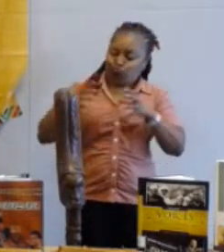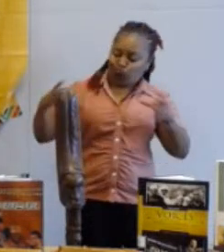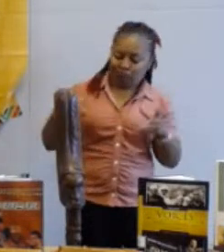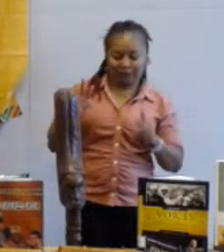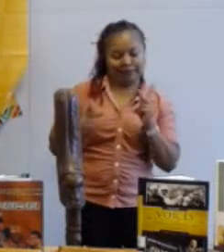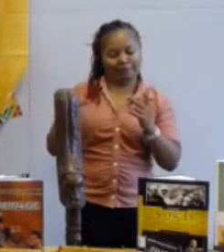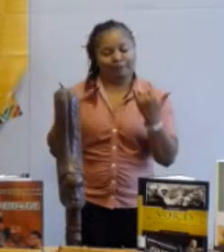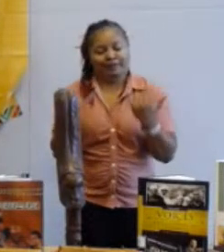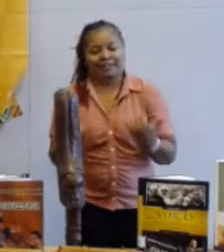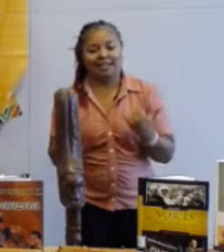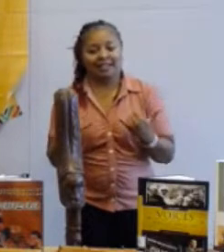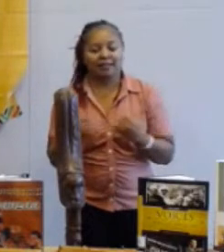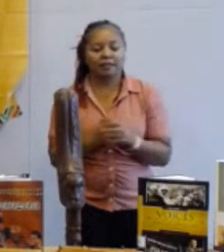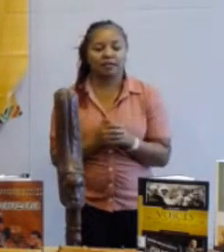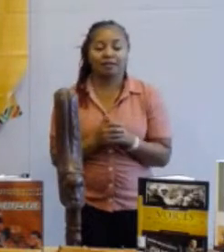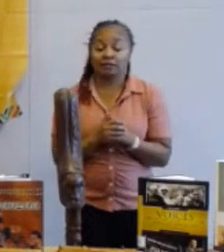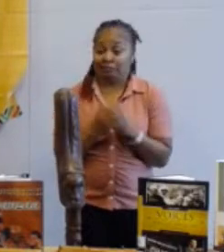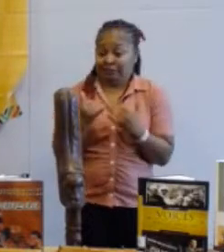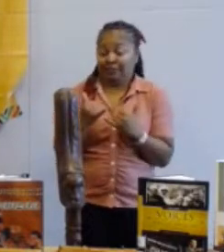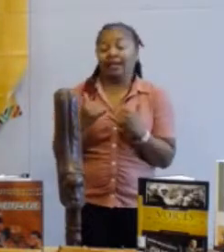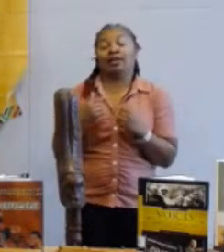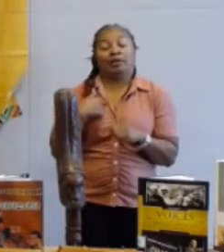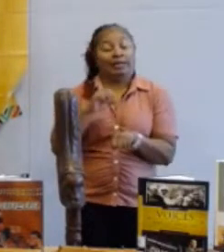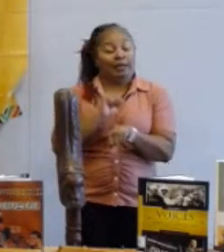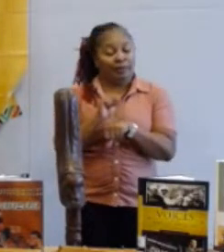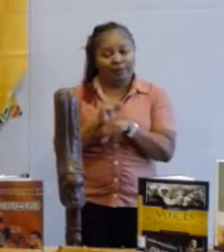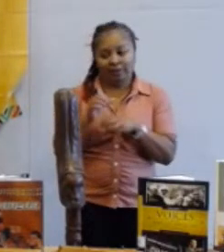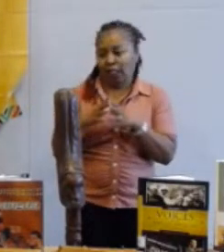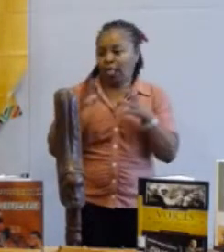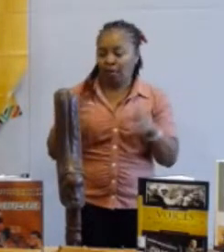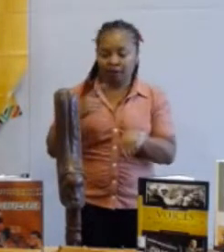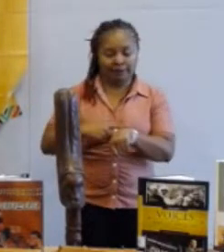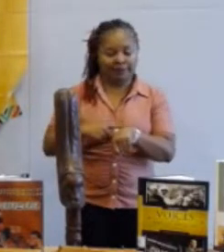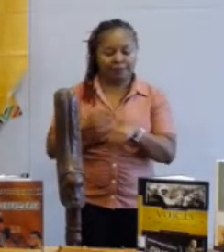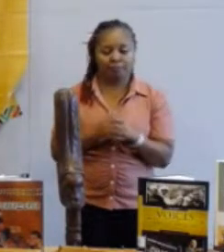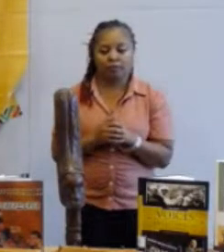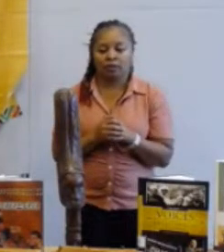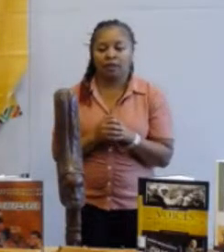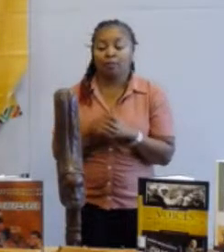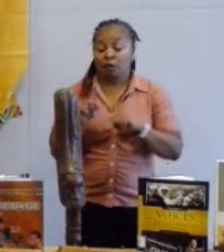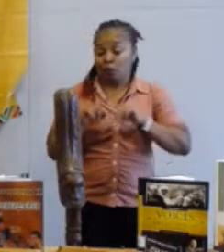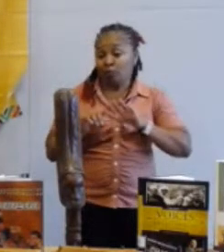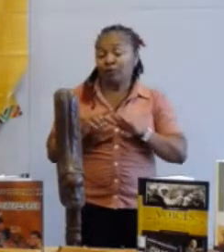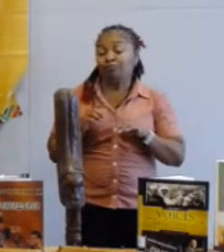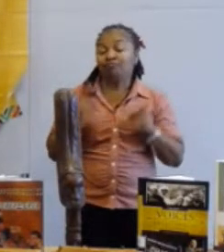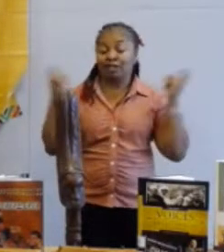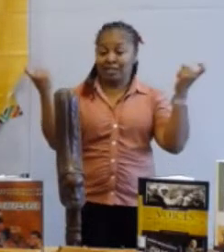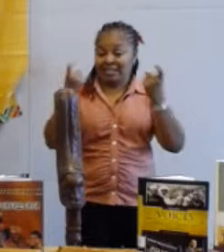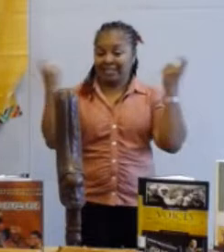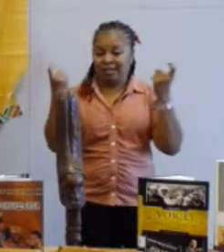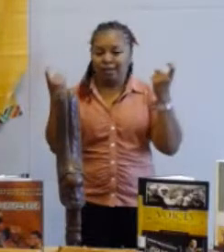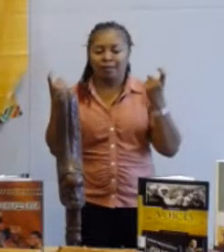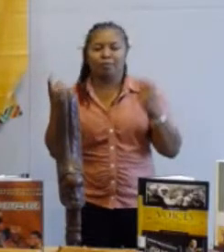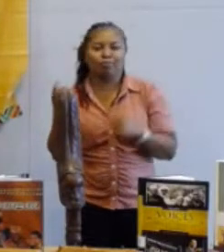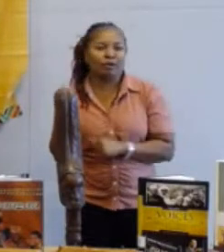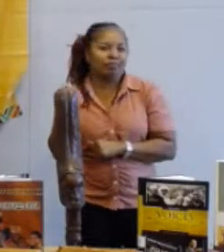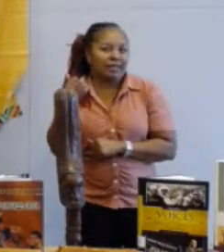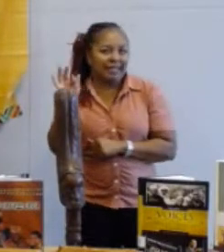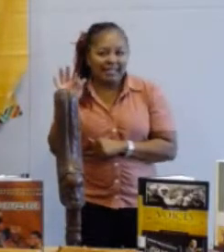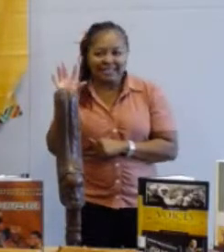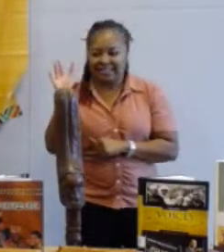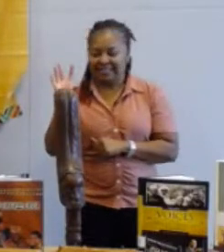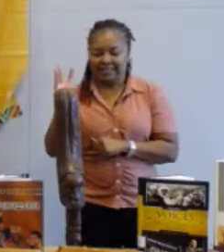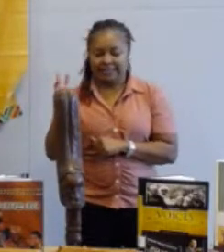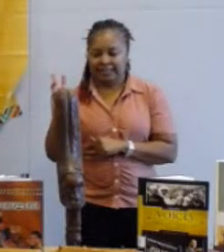people. So we've come a long way. Kwanzaa Charlotte has been celebrated really since 1966, since Dr. Karenga